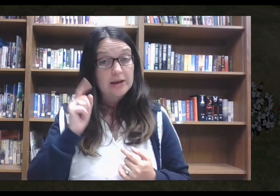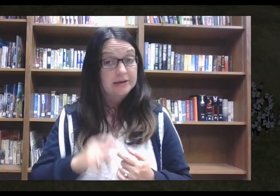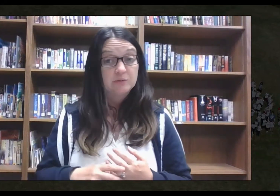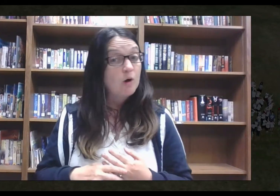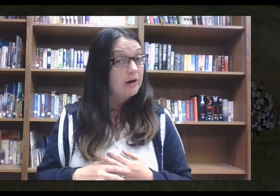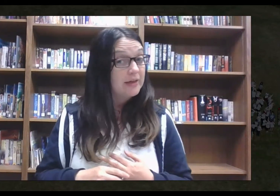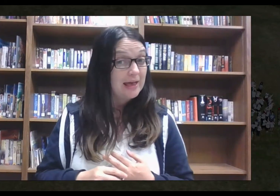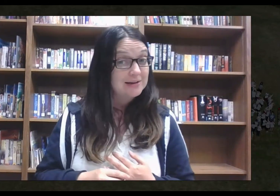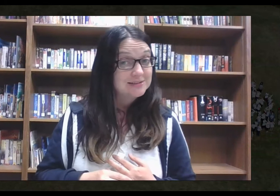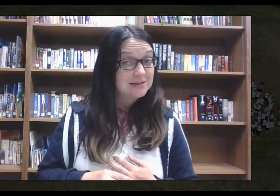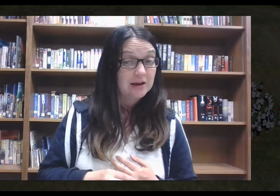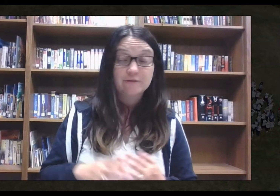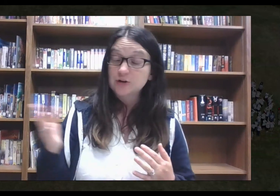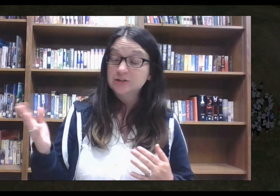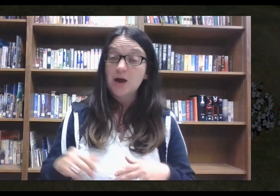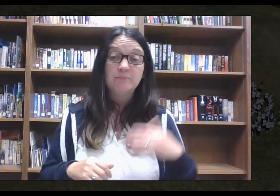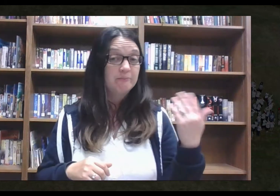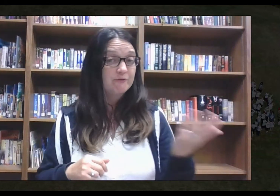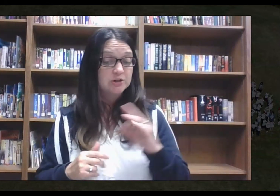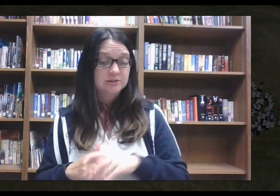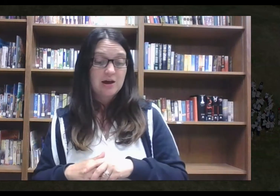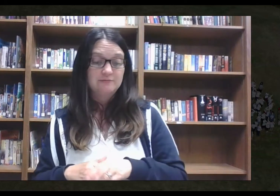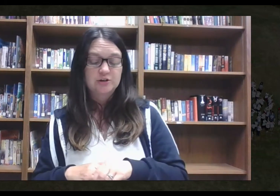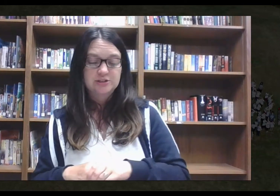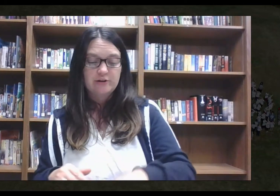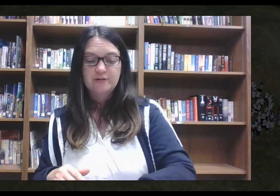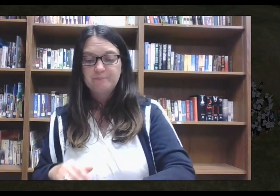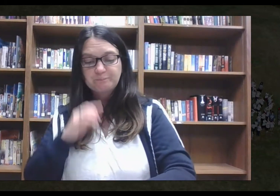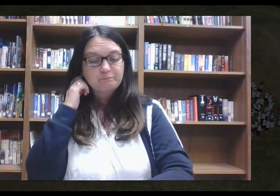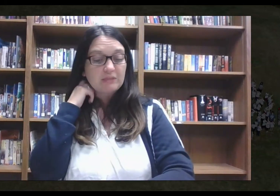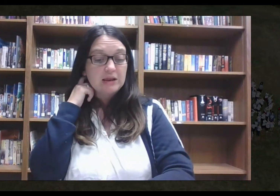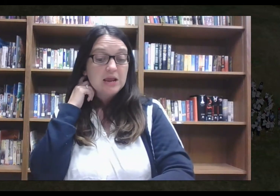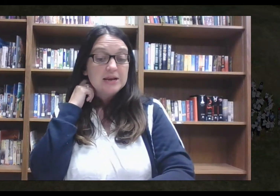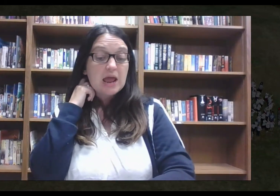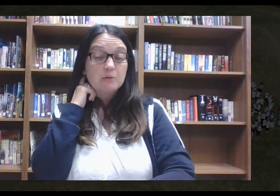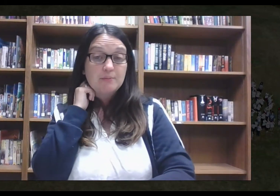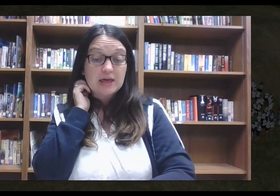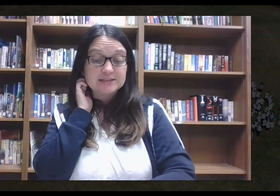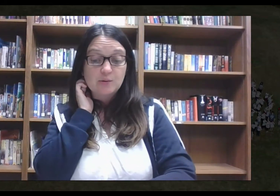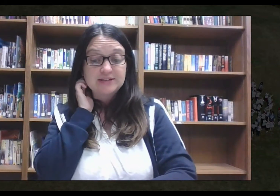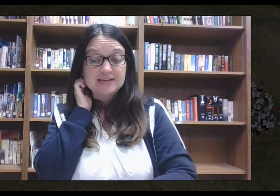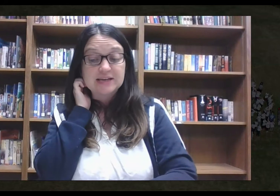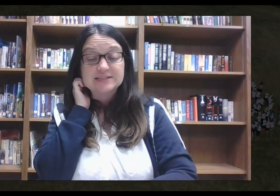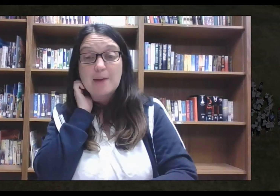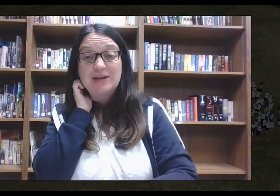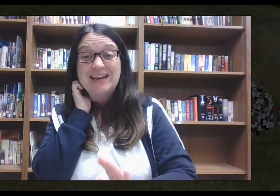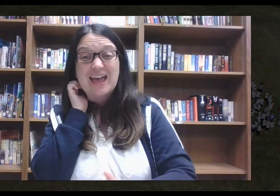got to get them while they last. They are first come, first serve. Now remember that SOL testing is happening